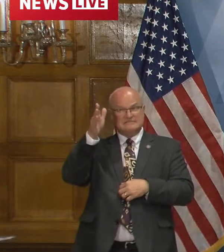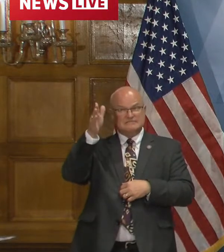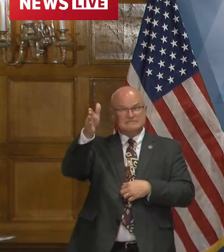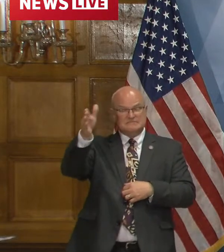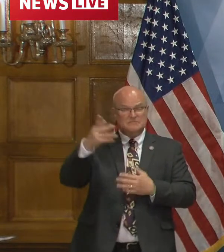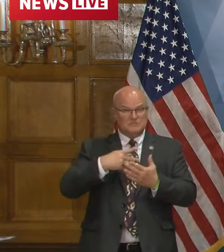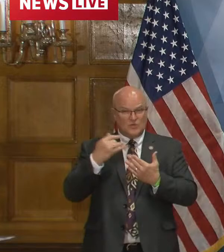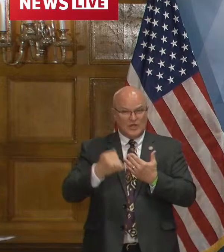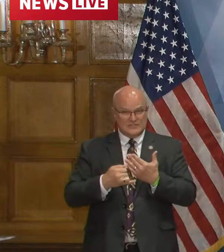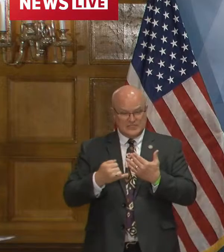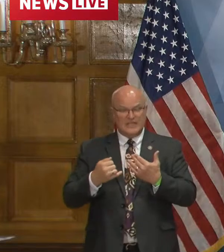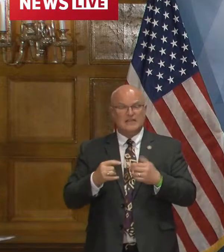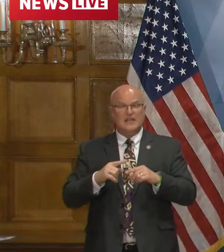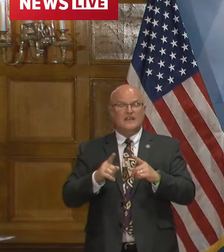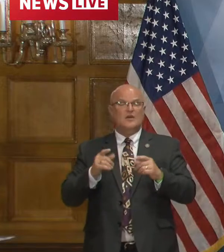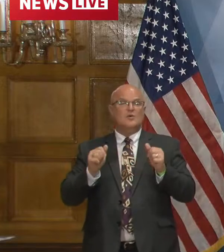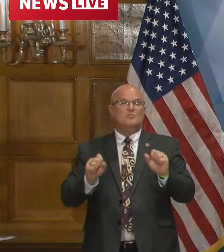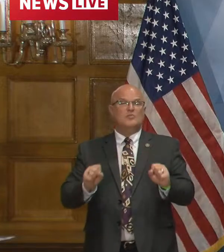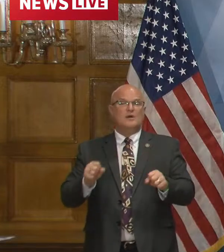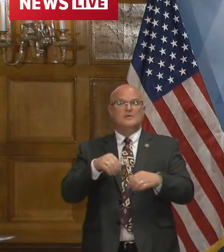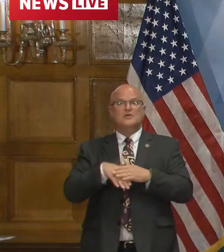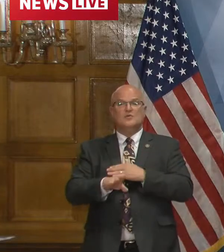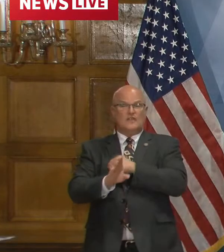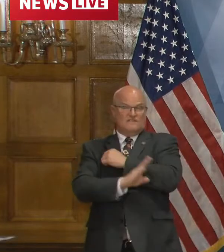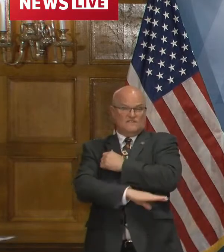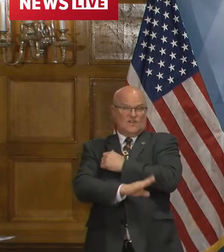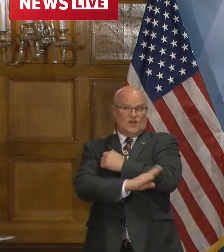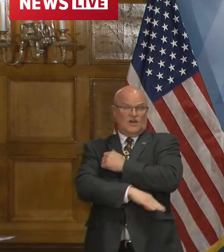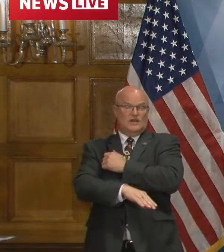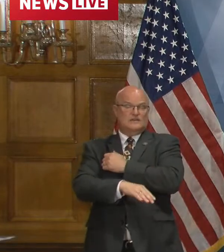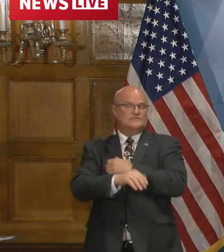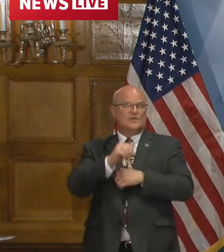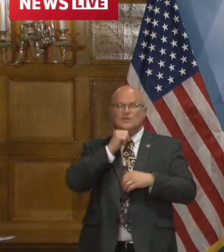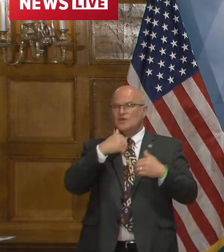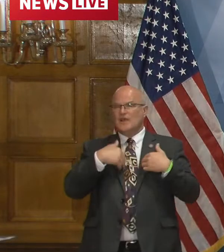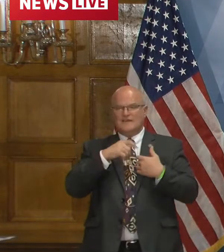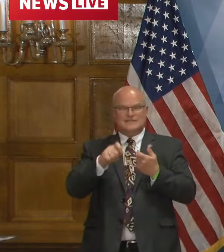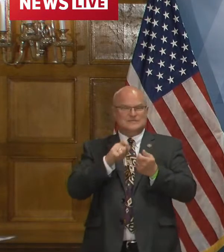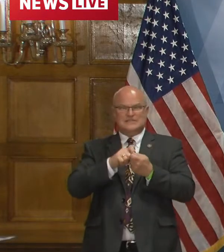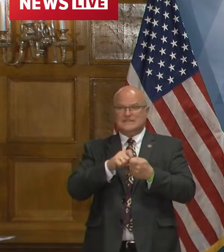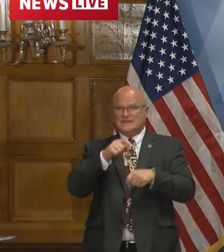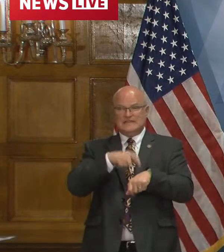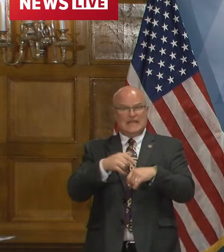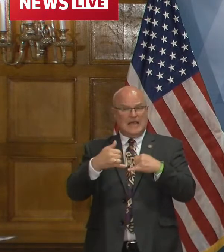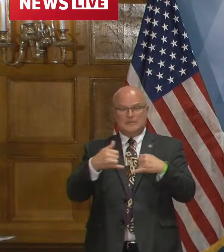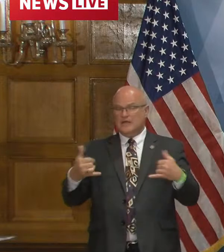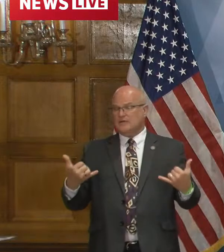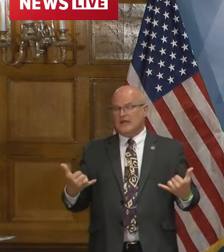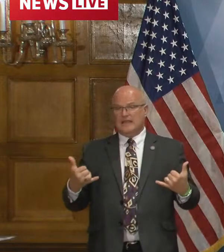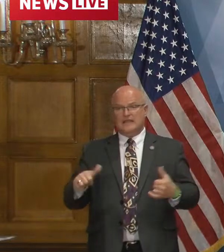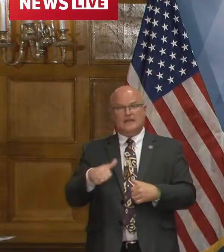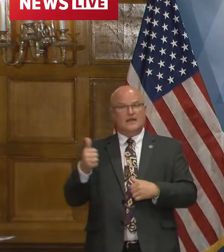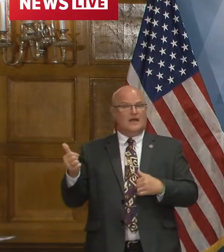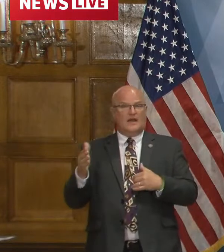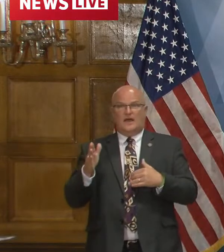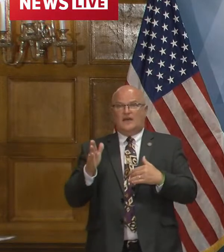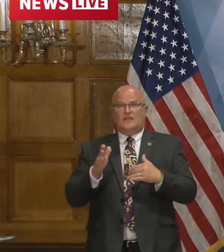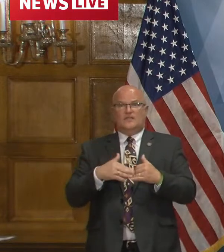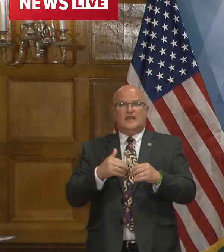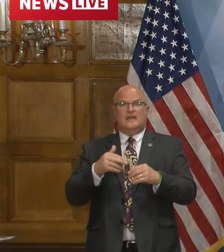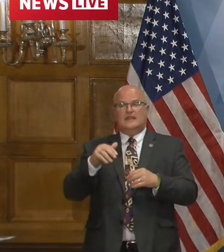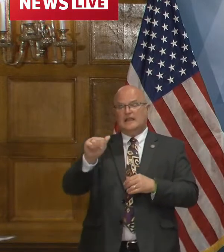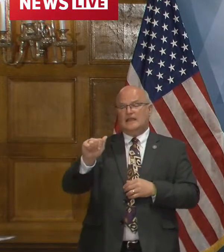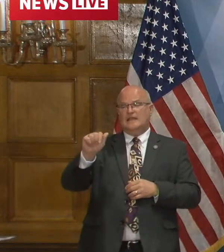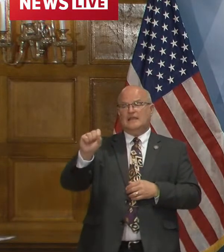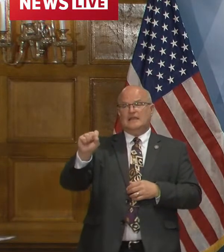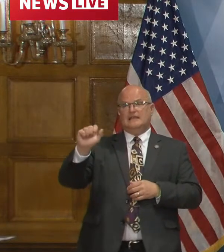term project to get there, which will probably go into the fall. We don't have a specific timeline other than as soon